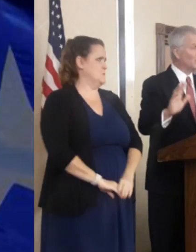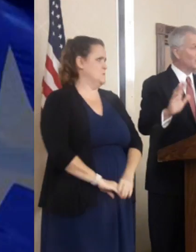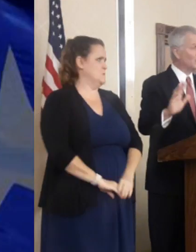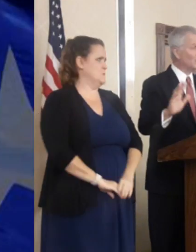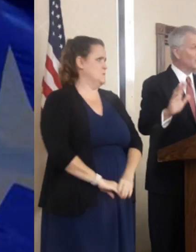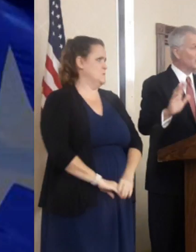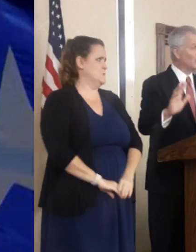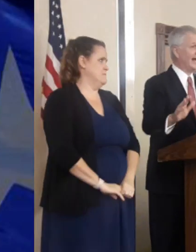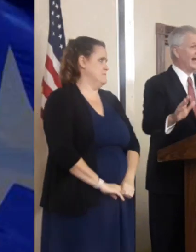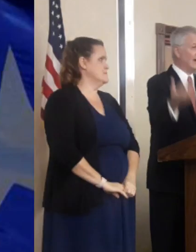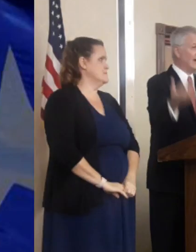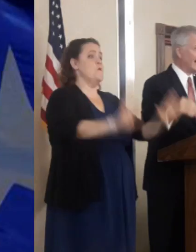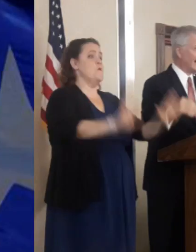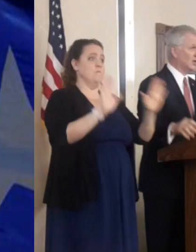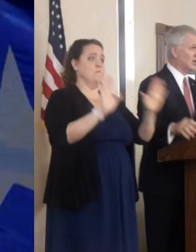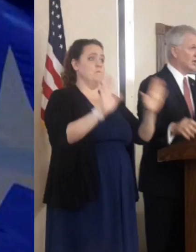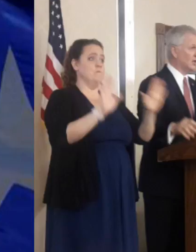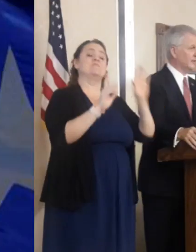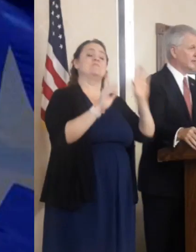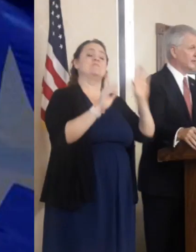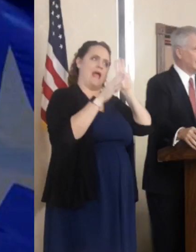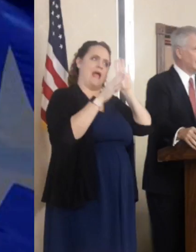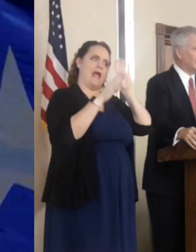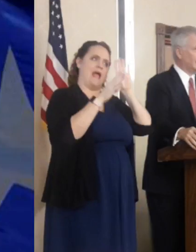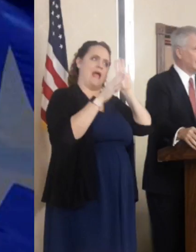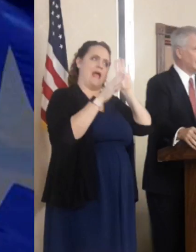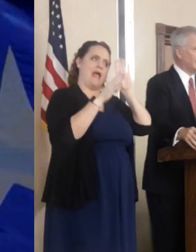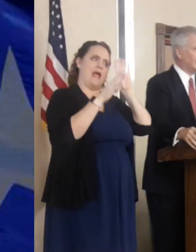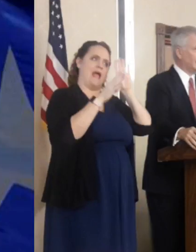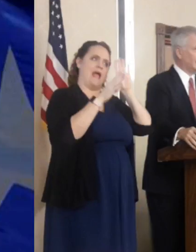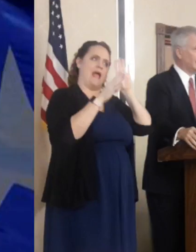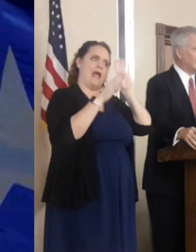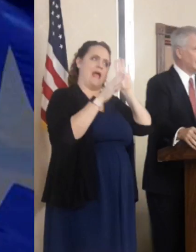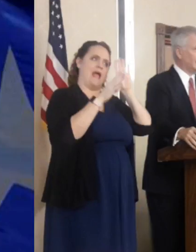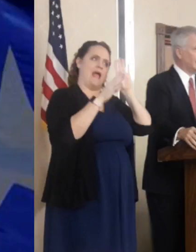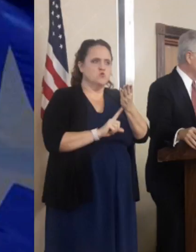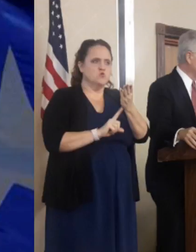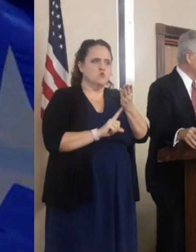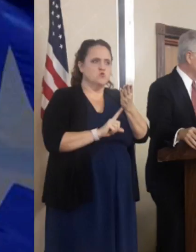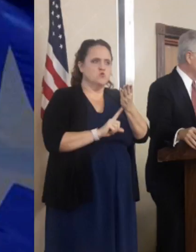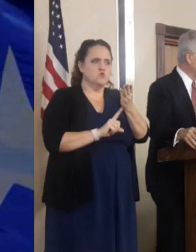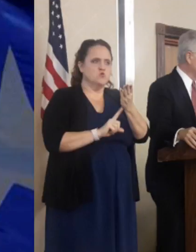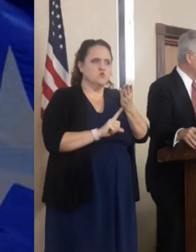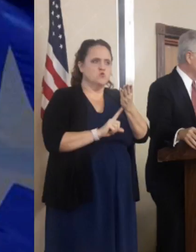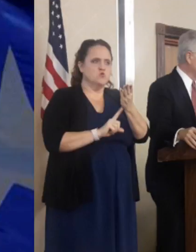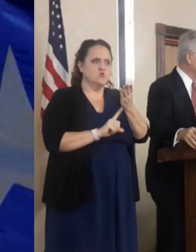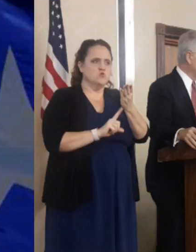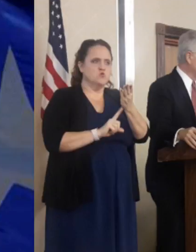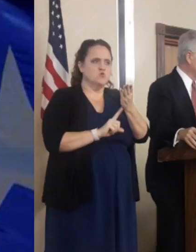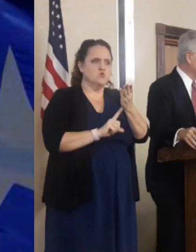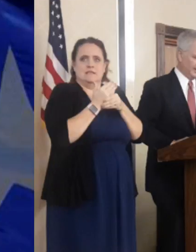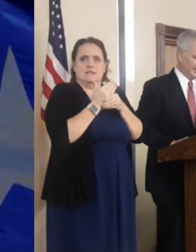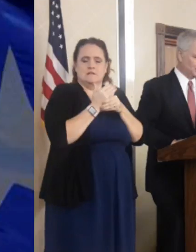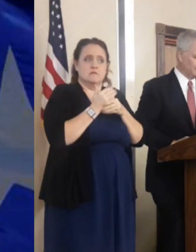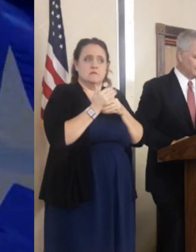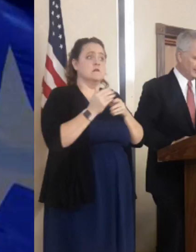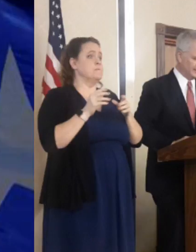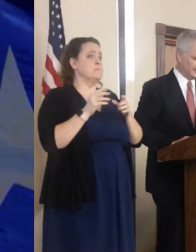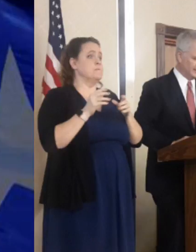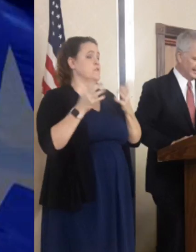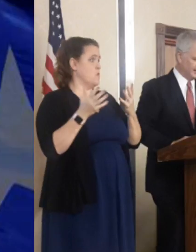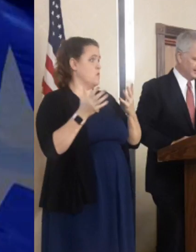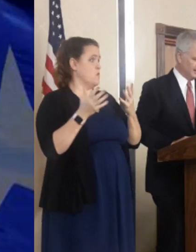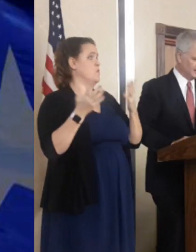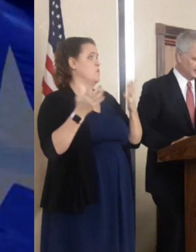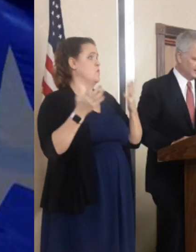Okay, now we are back on the motion as amended. So the issue in front of us